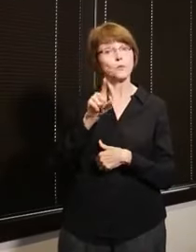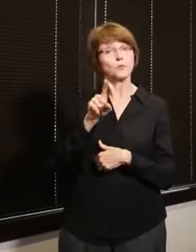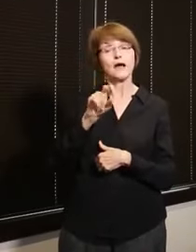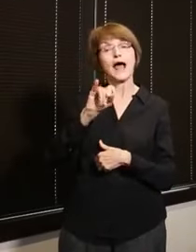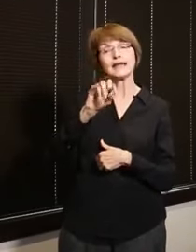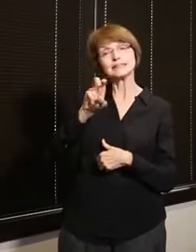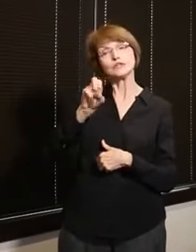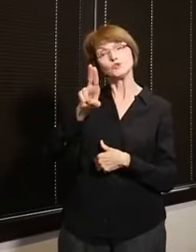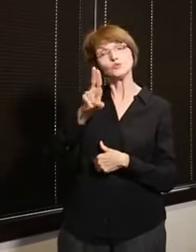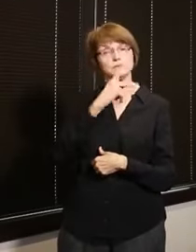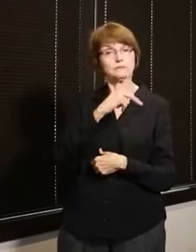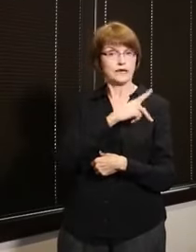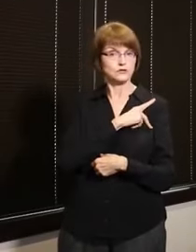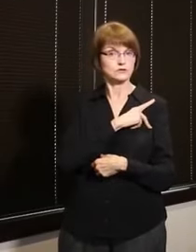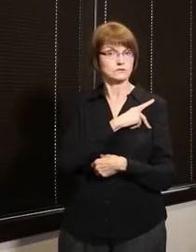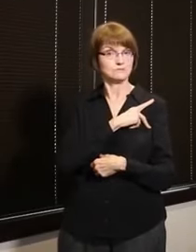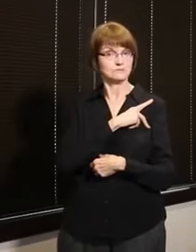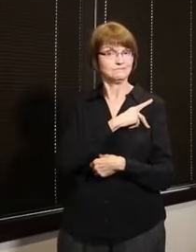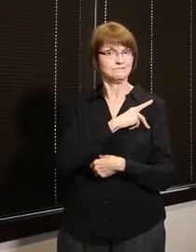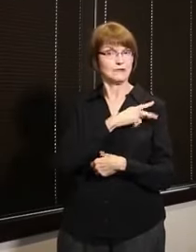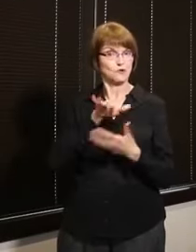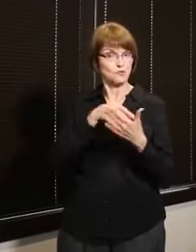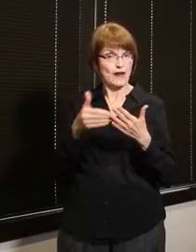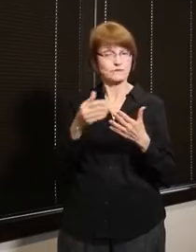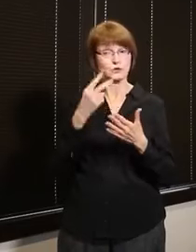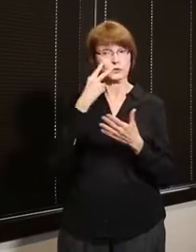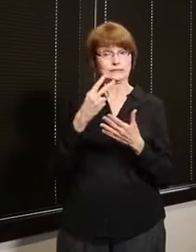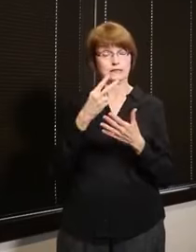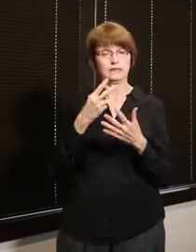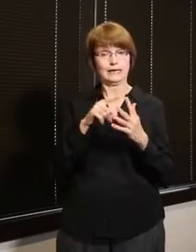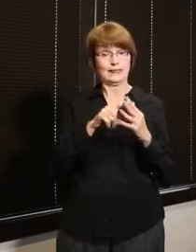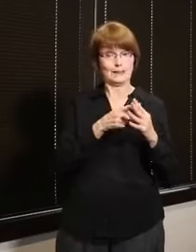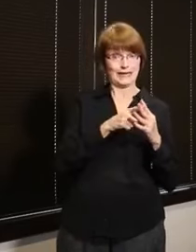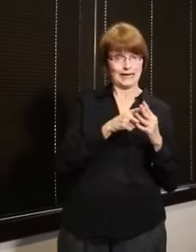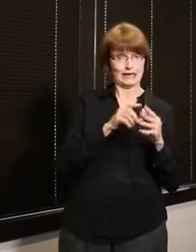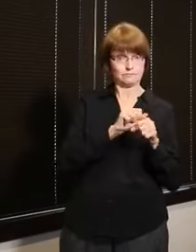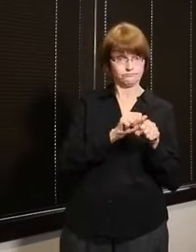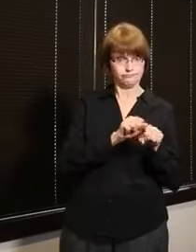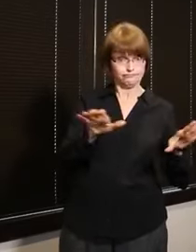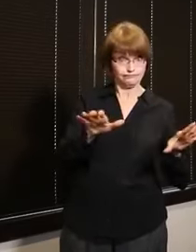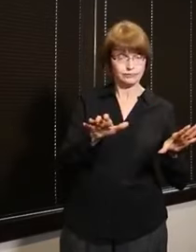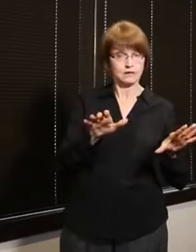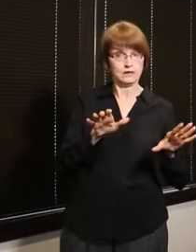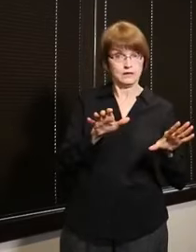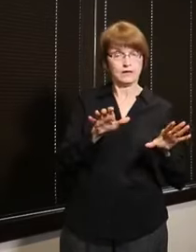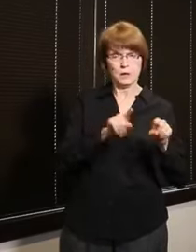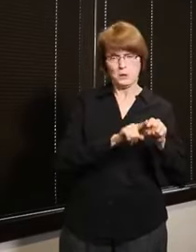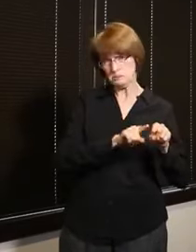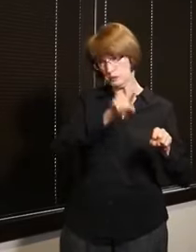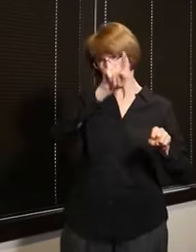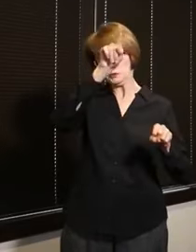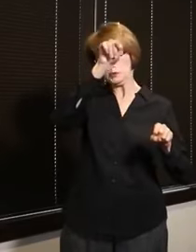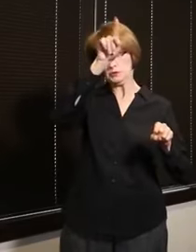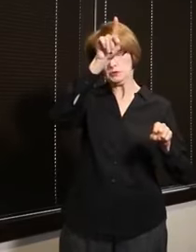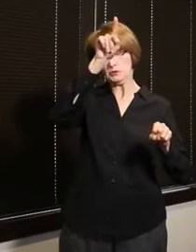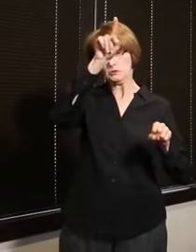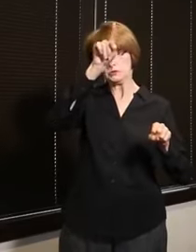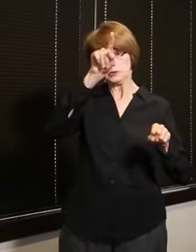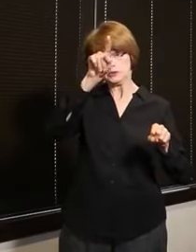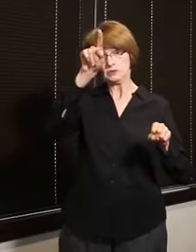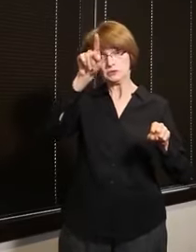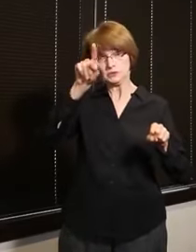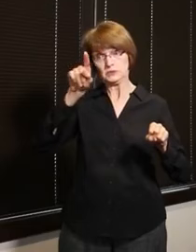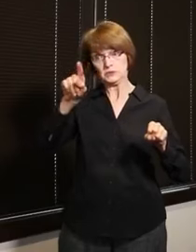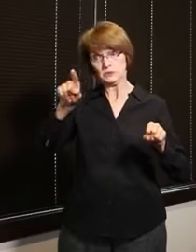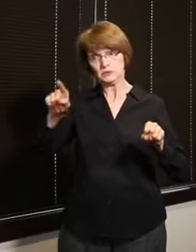patients. And again, you can see how initially during the pandemic, this number spiked pretty high and then began dropping